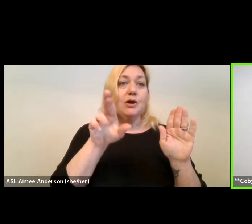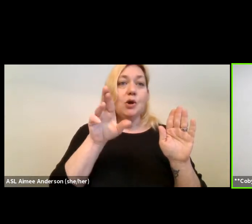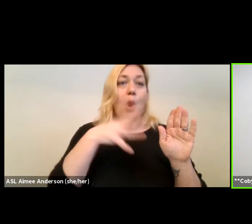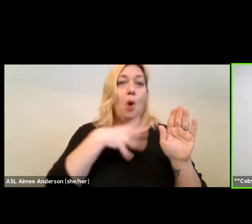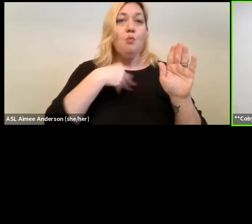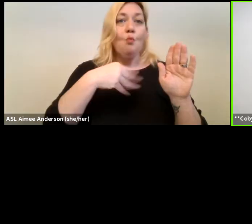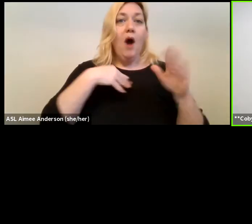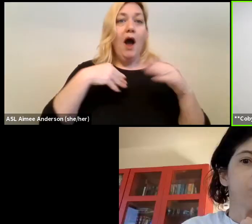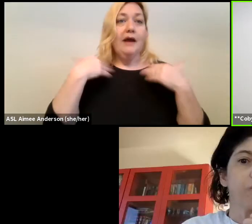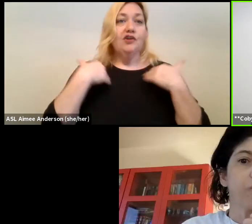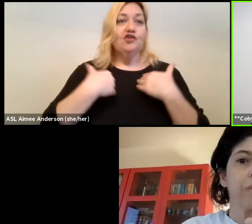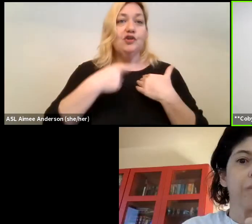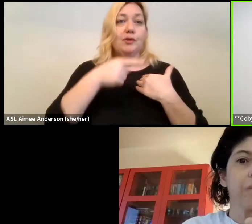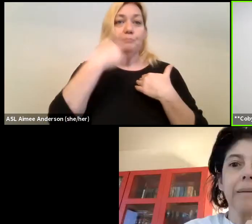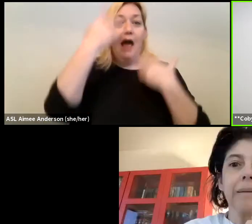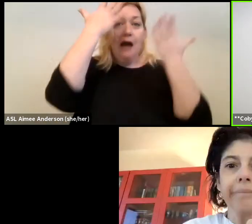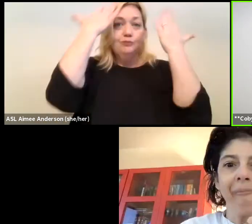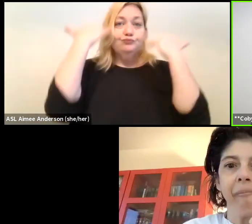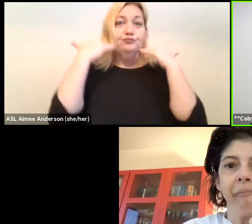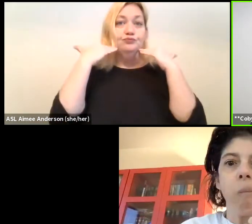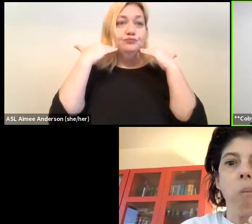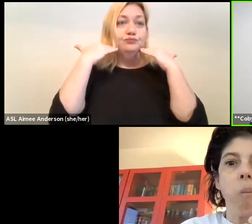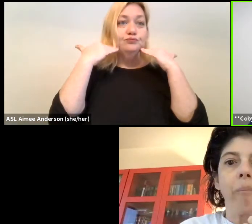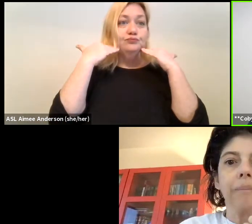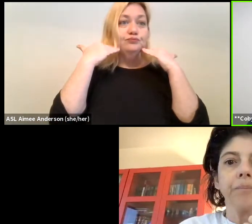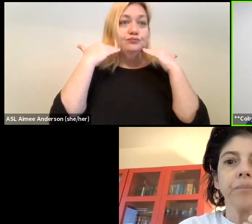Let's unmute Lauren and